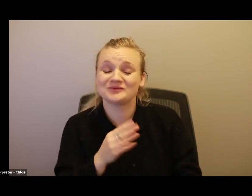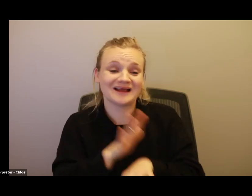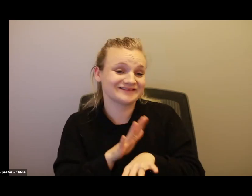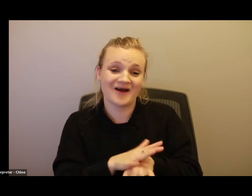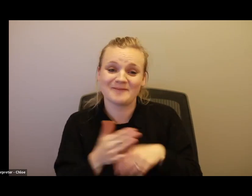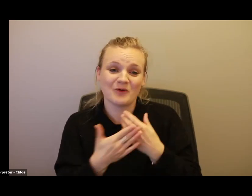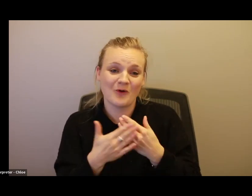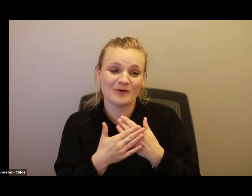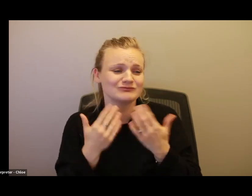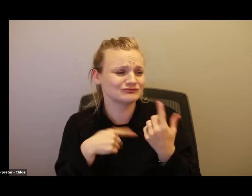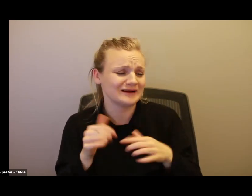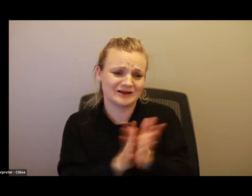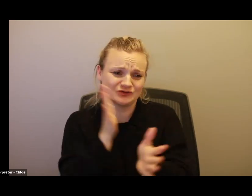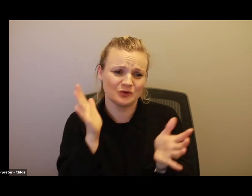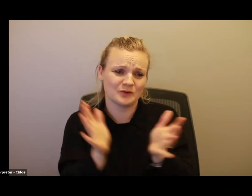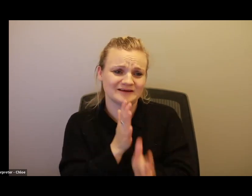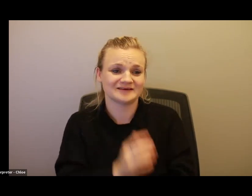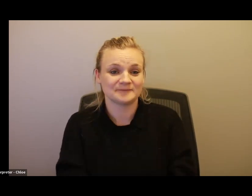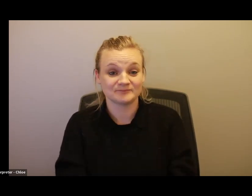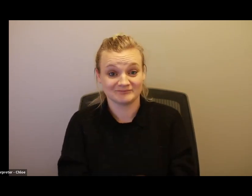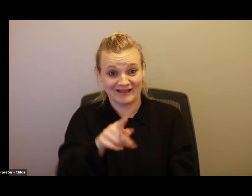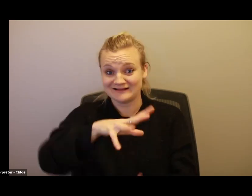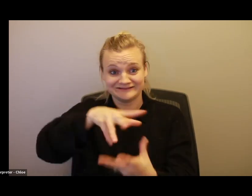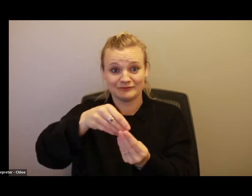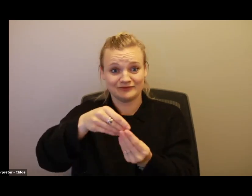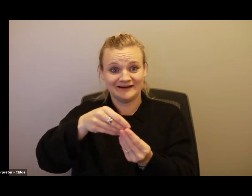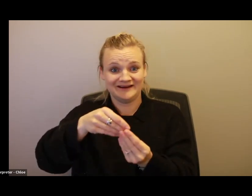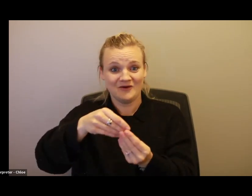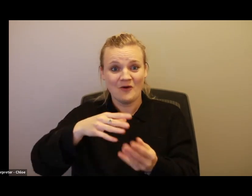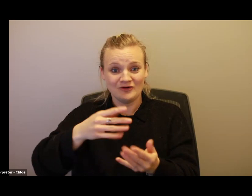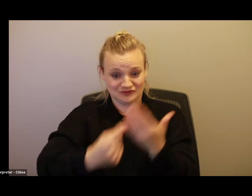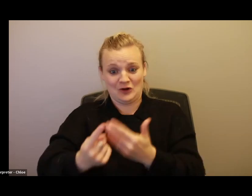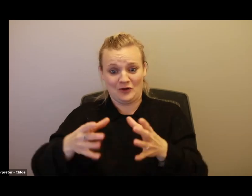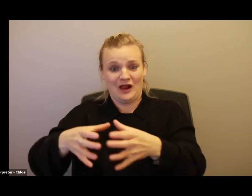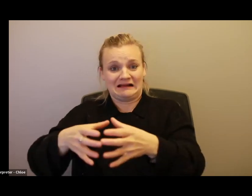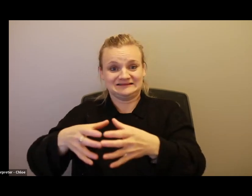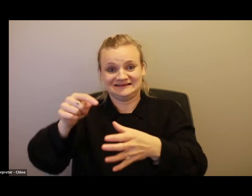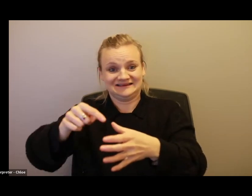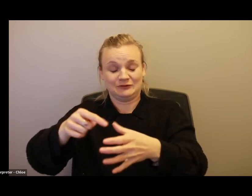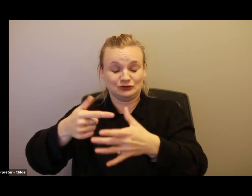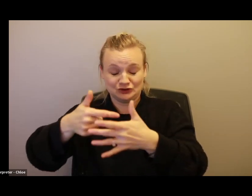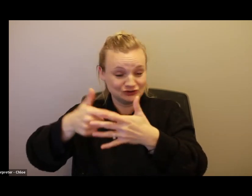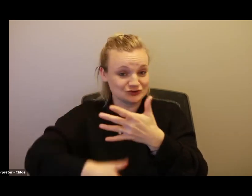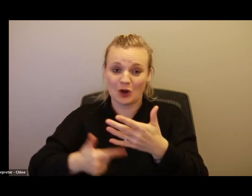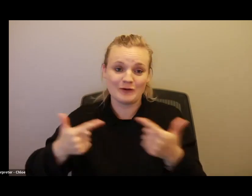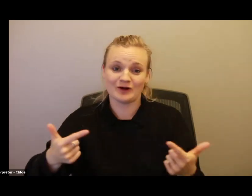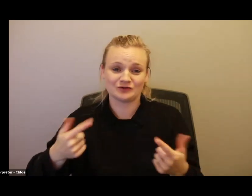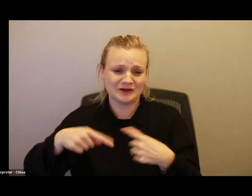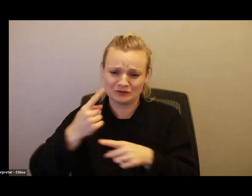it. Yeah, that summary alone was there's so much depth in there. I'm sure you could talk about that for ages.